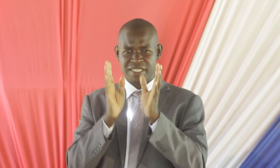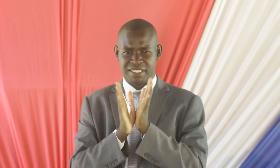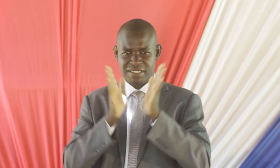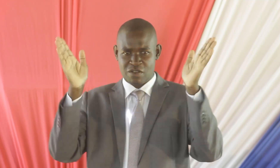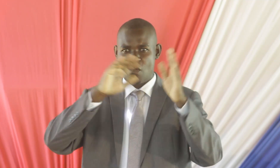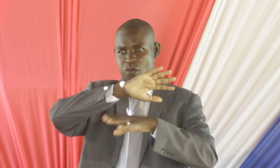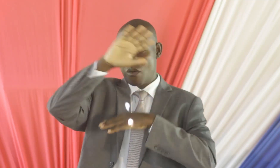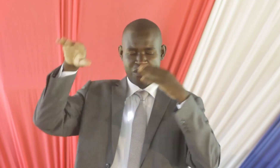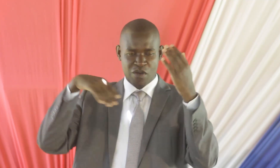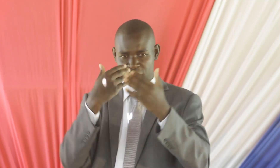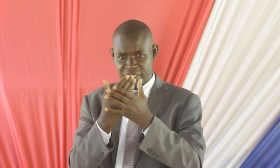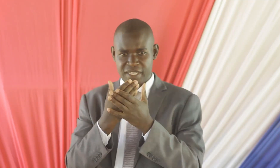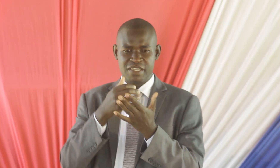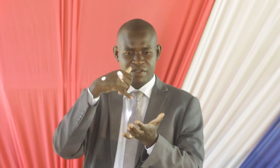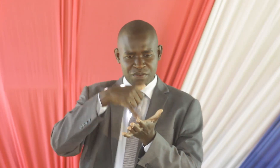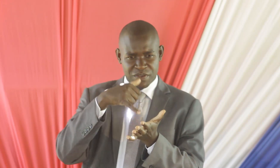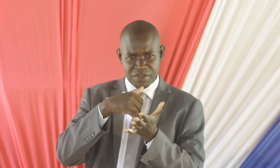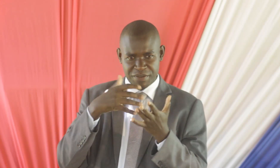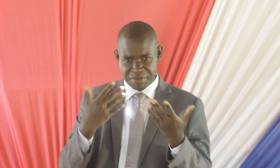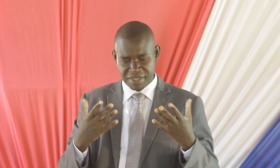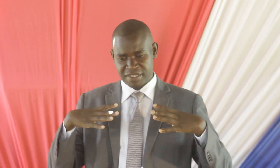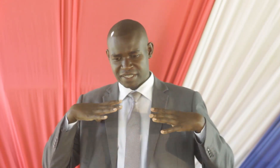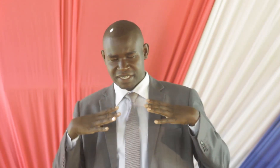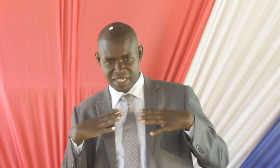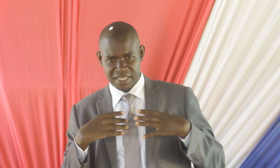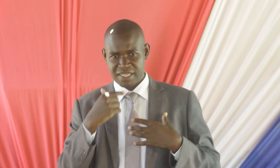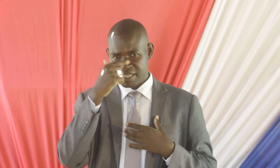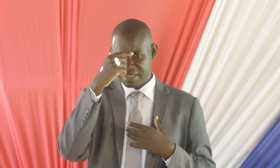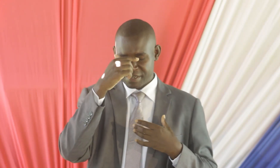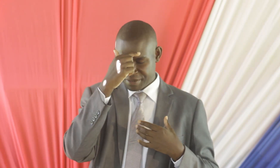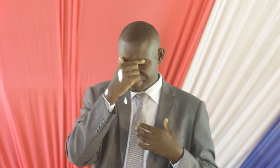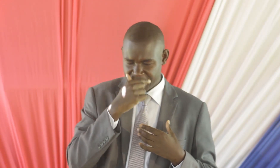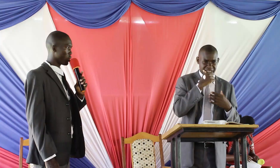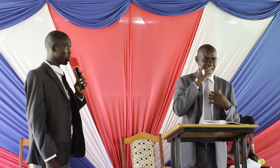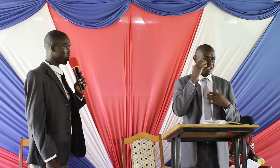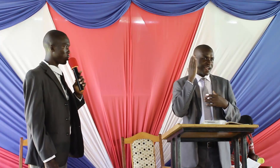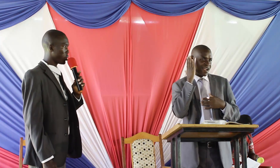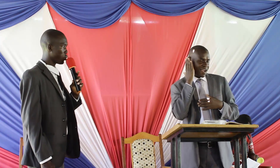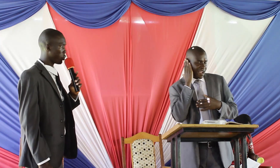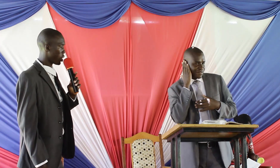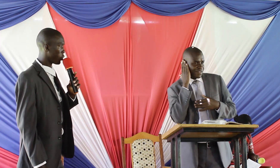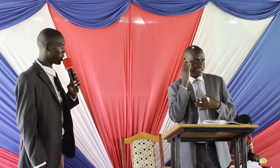that special needs ministry is worldwide and it is large. We are all inclusive.